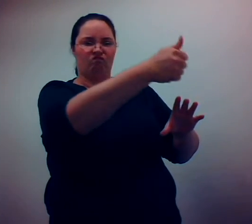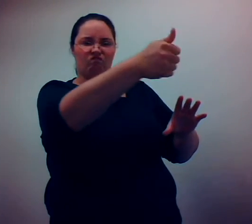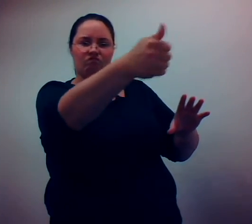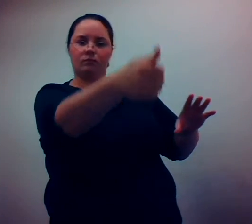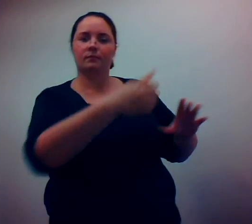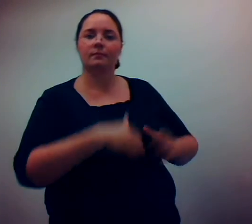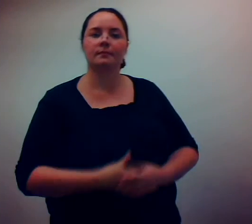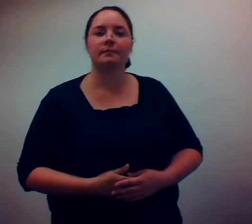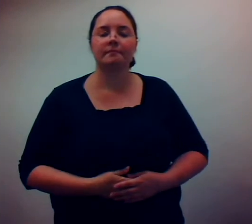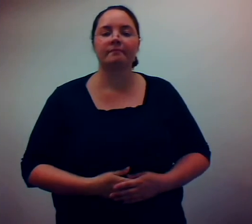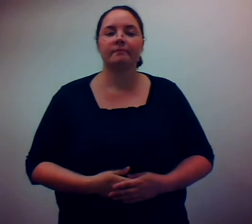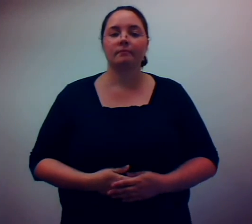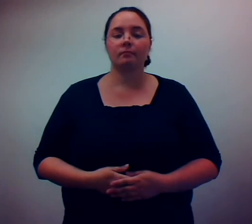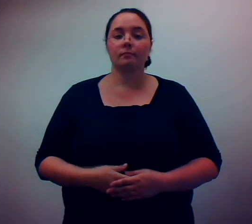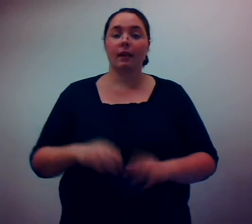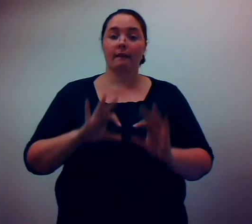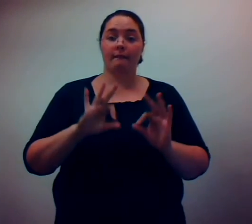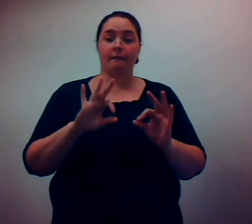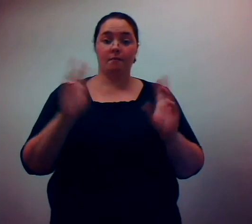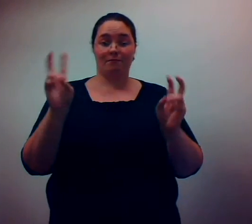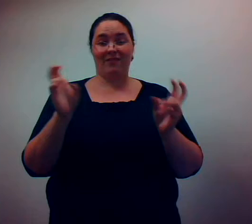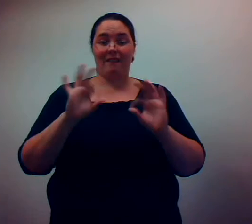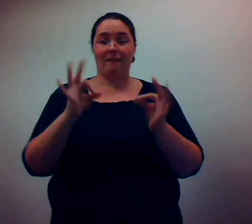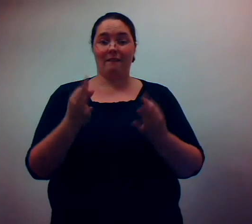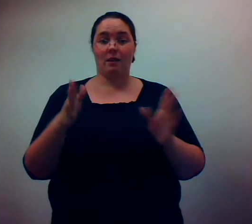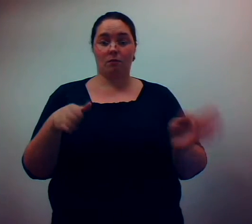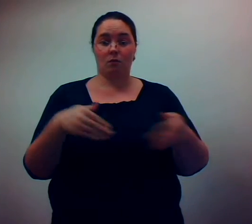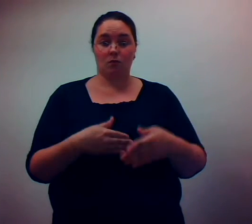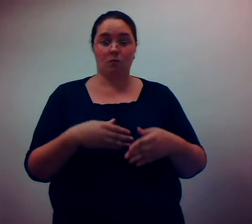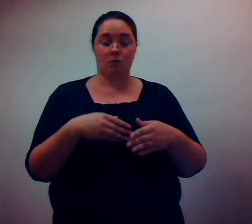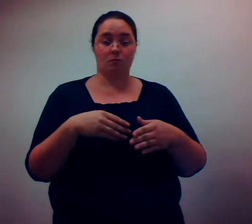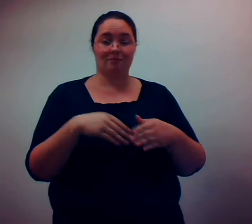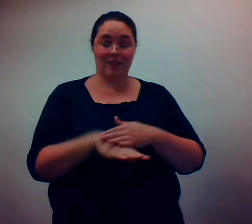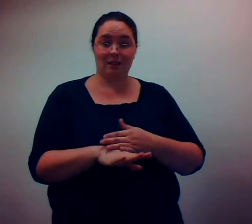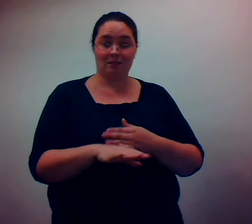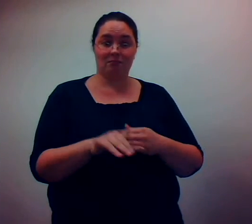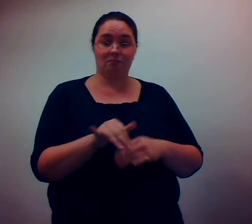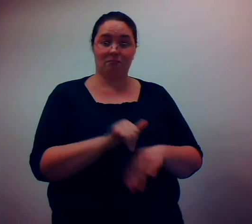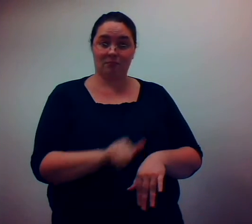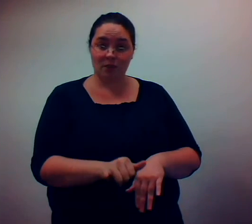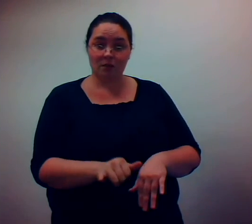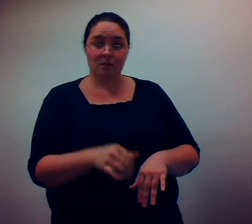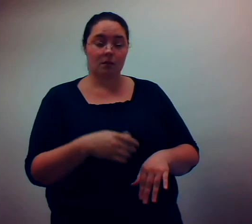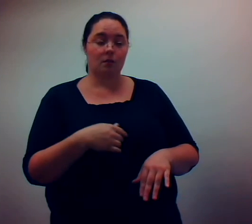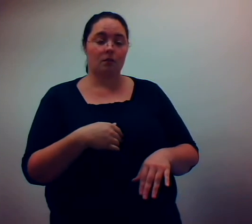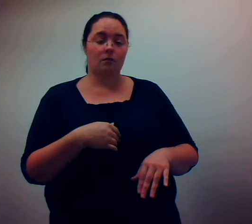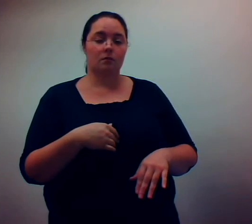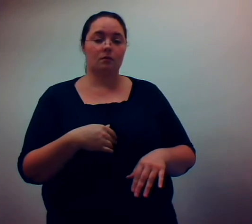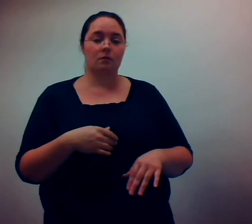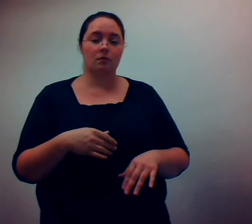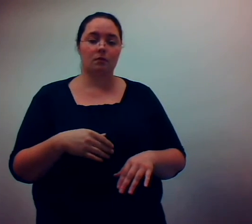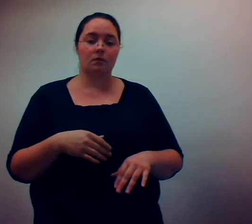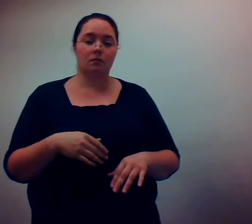Now, also in the family room, you will find a huge oak table, very similar to the one in my